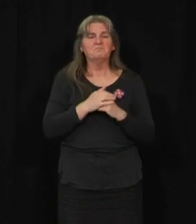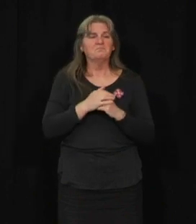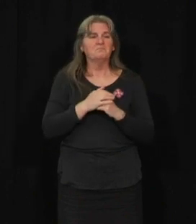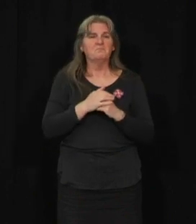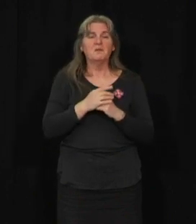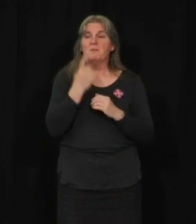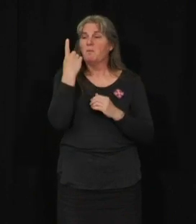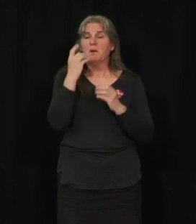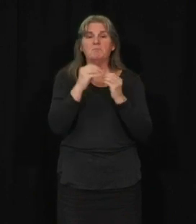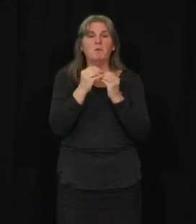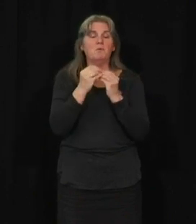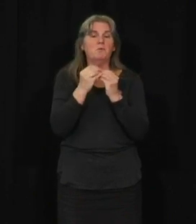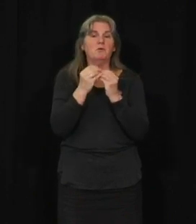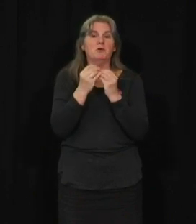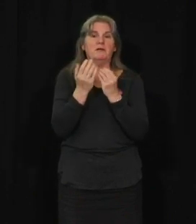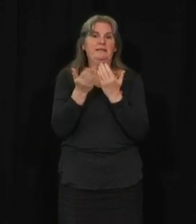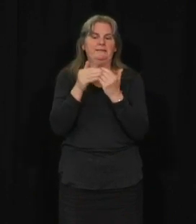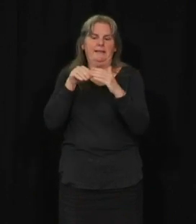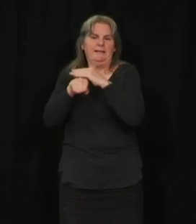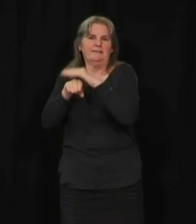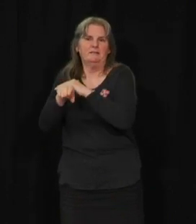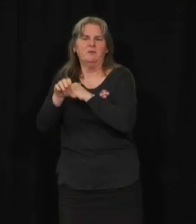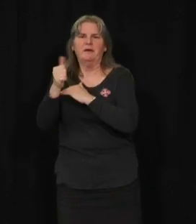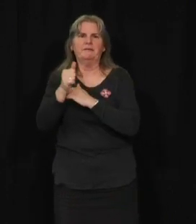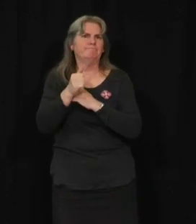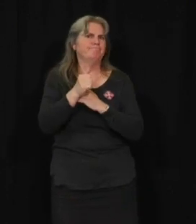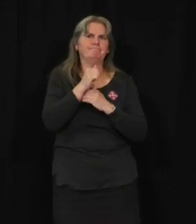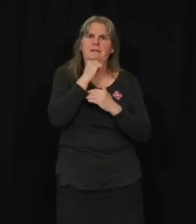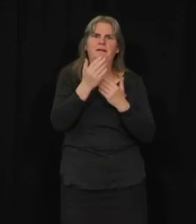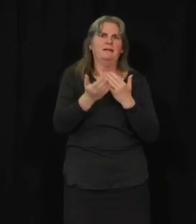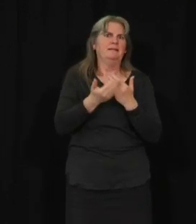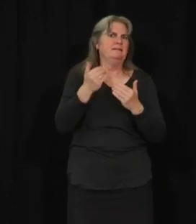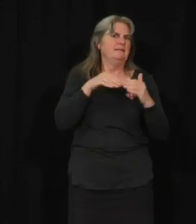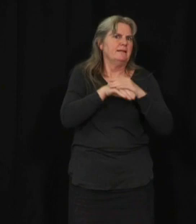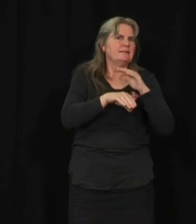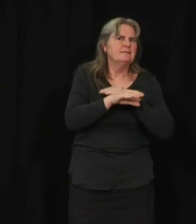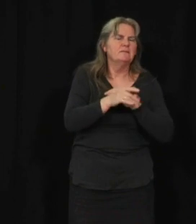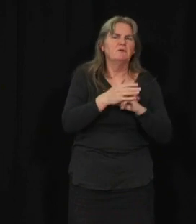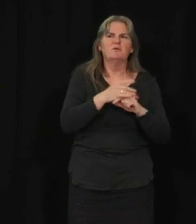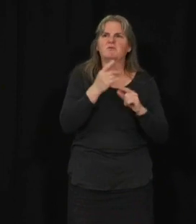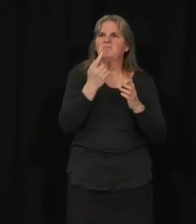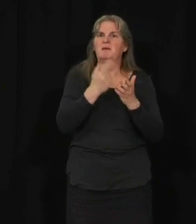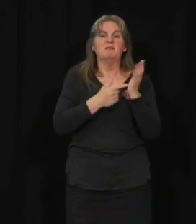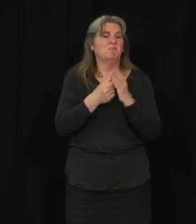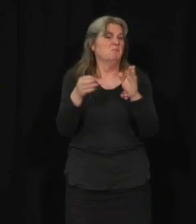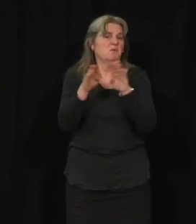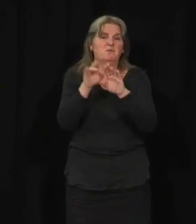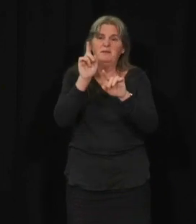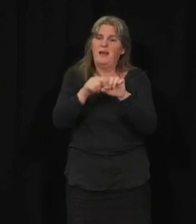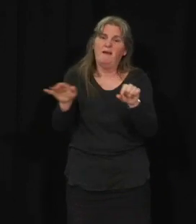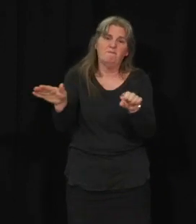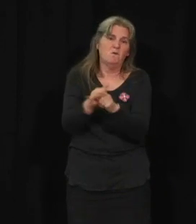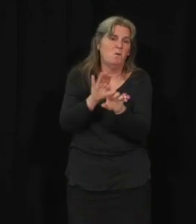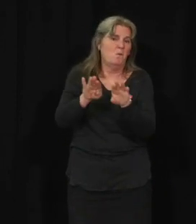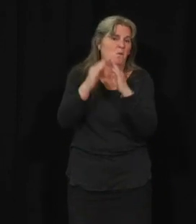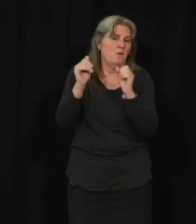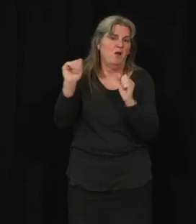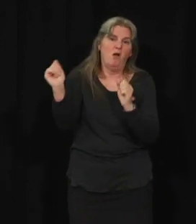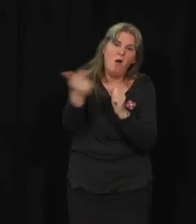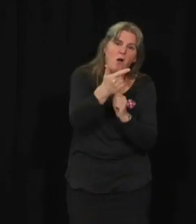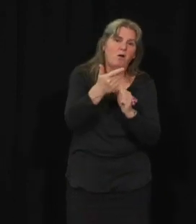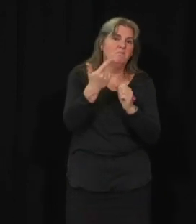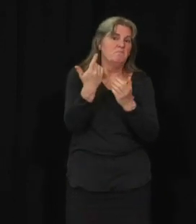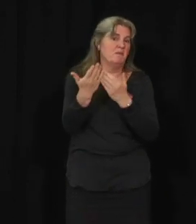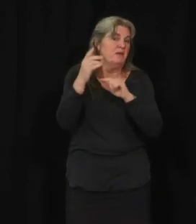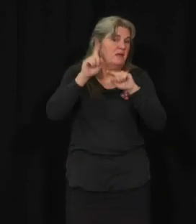more accessible and which may be perhaps still off limits, or and that really depends